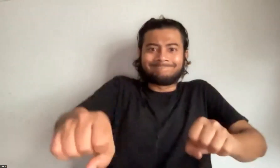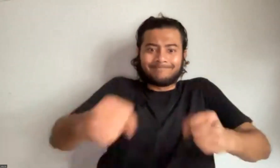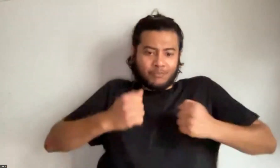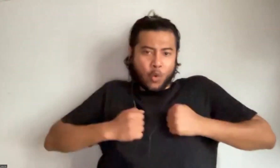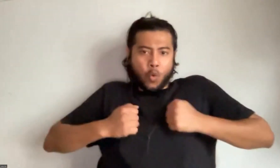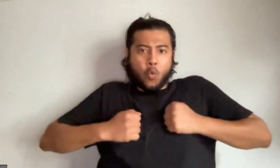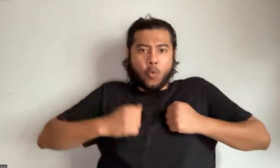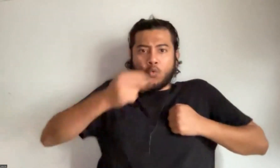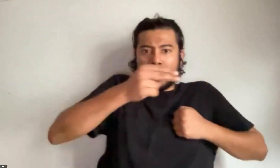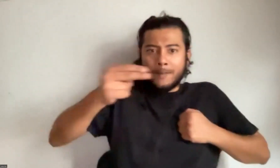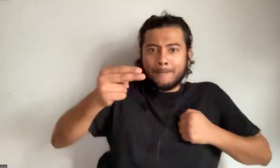temporary.